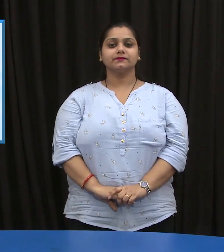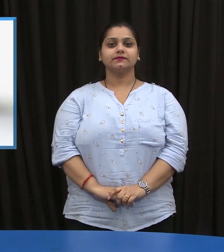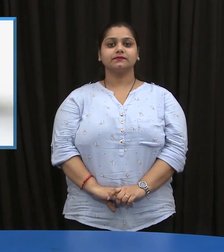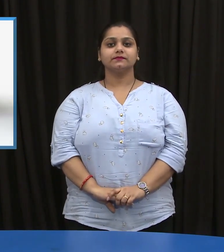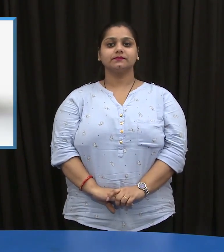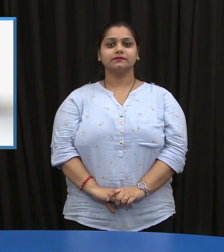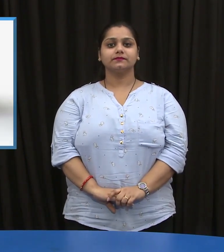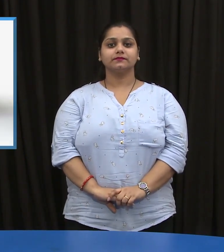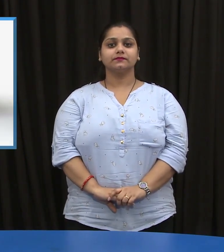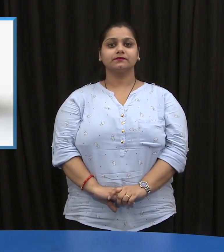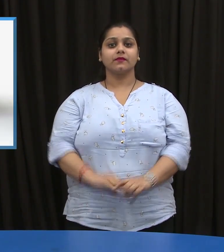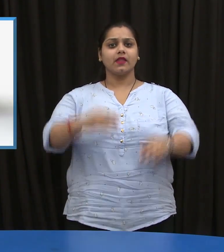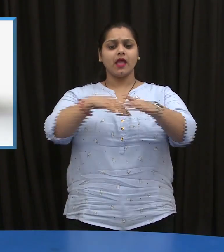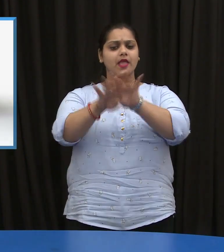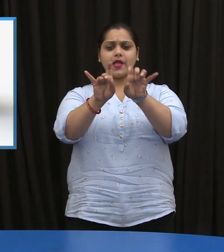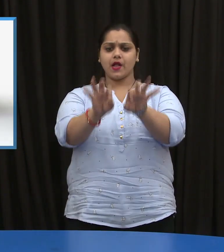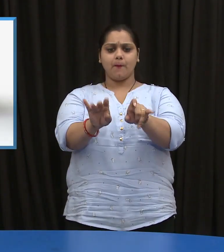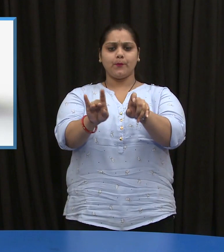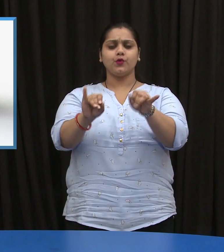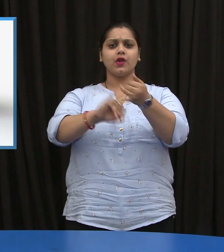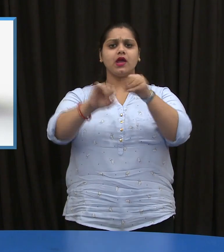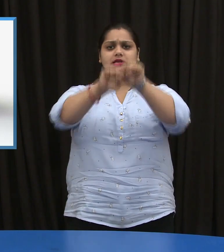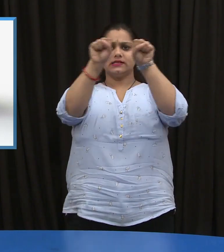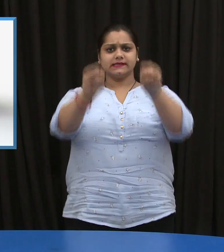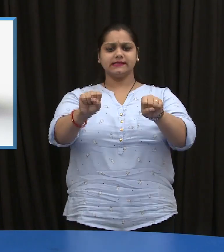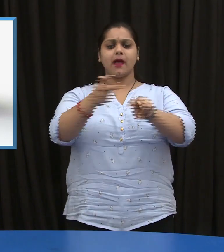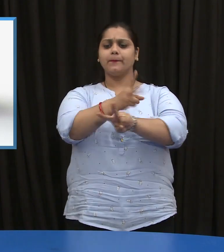A computer system has many resources